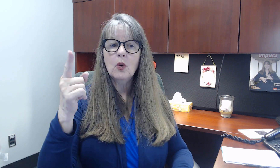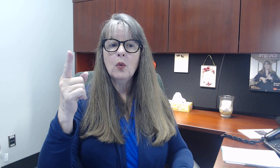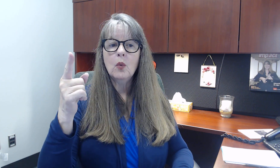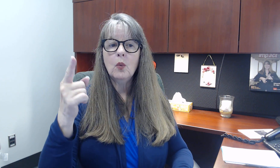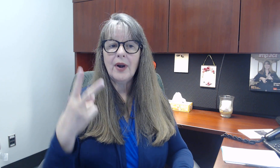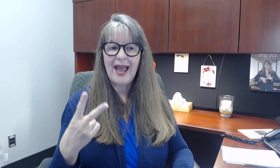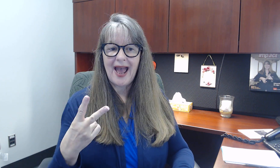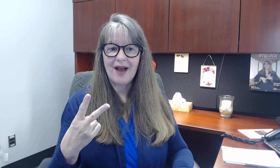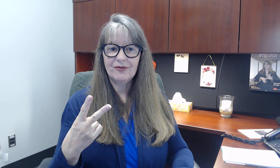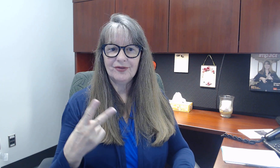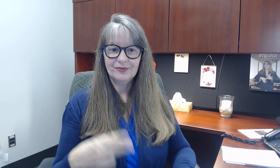1/2.